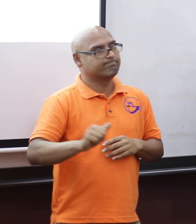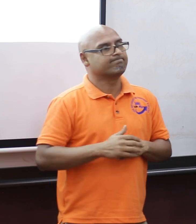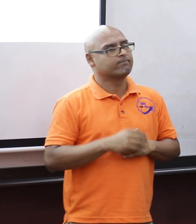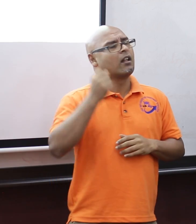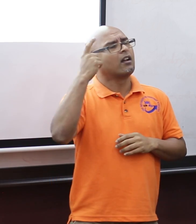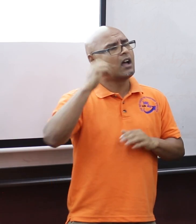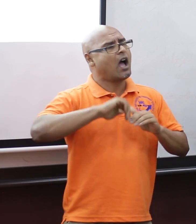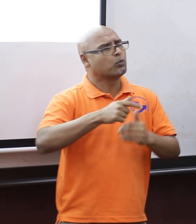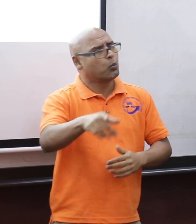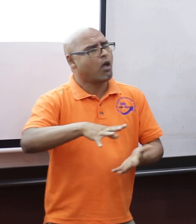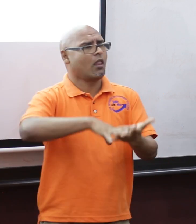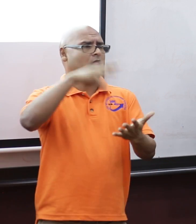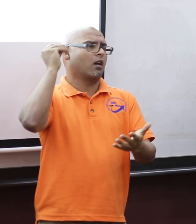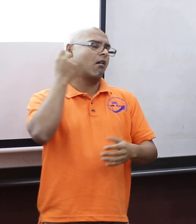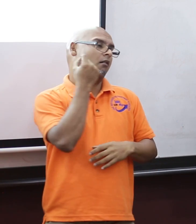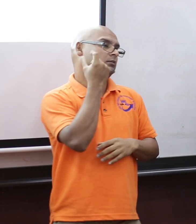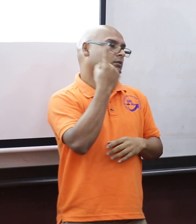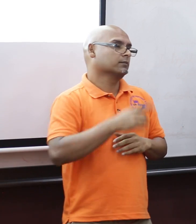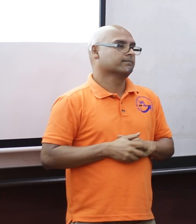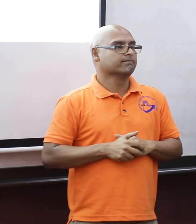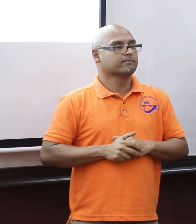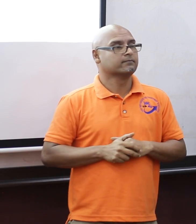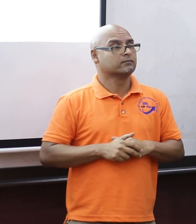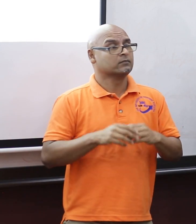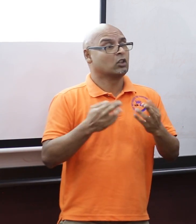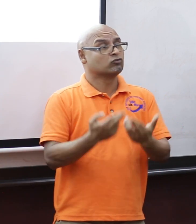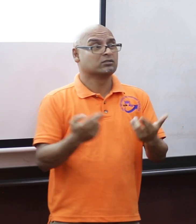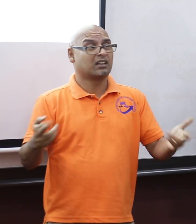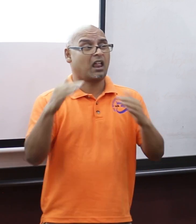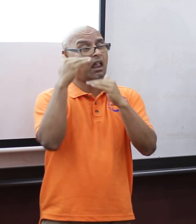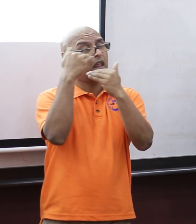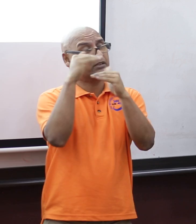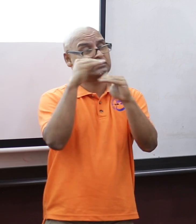learns. We have limited resources. There's no